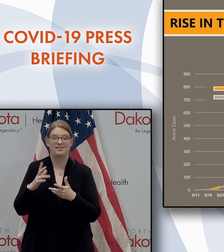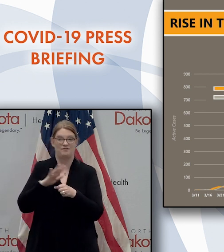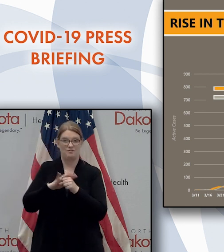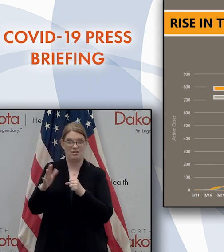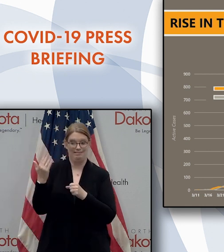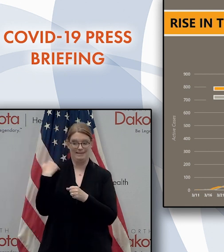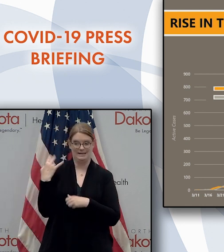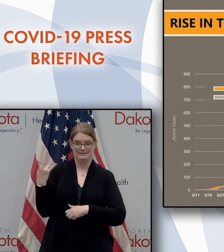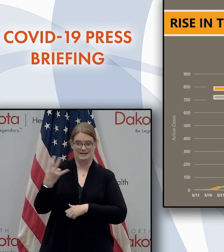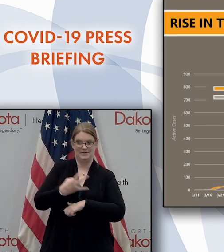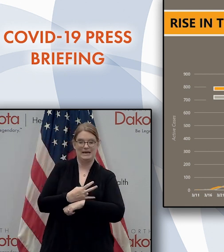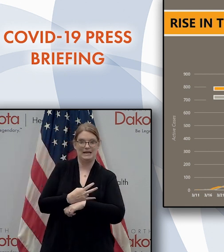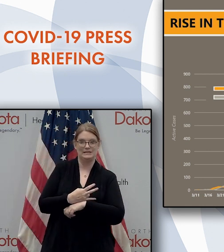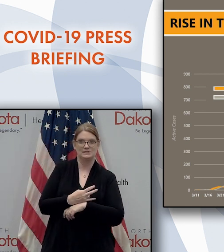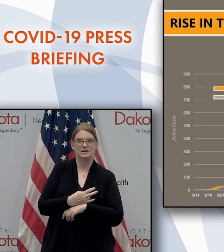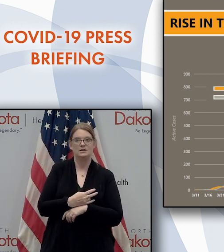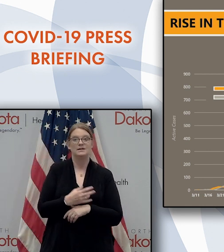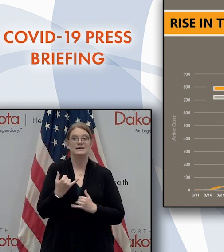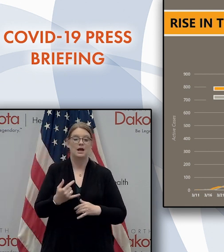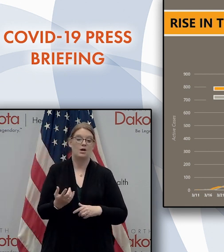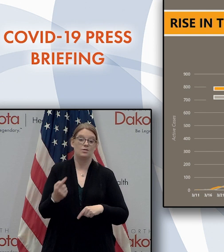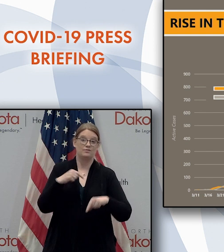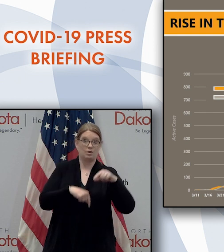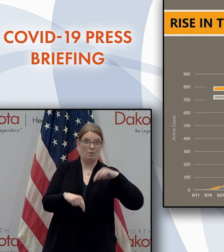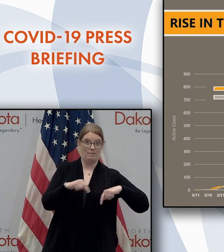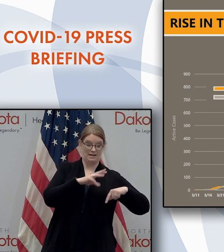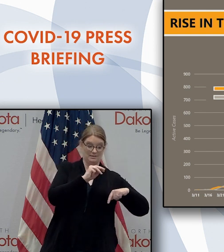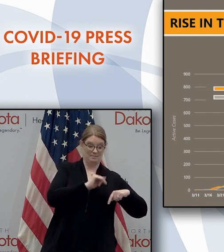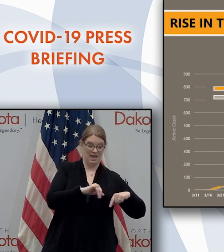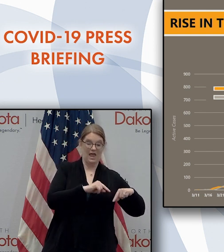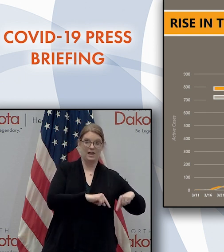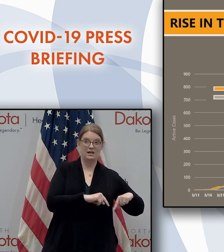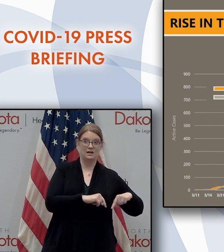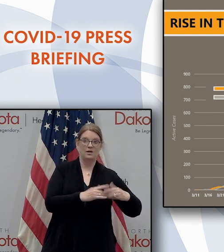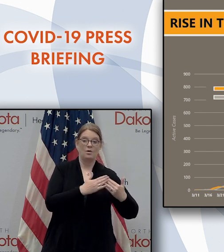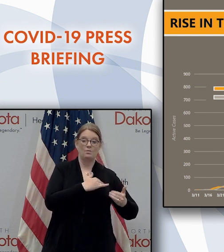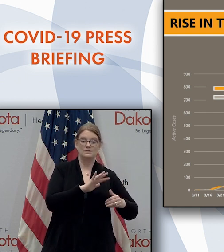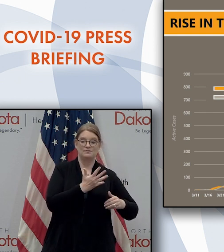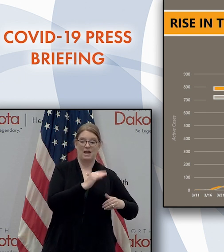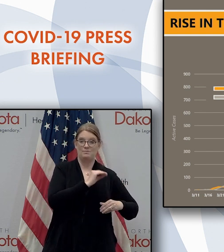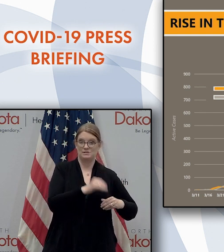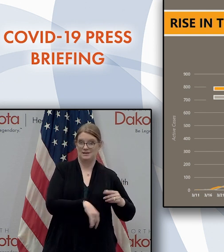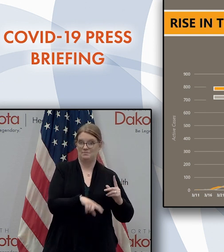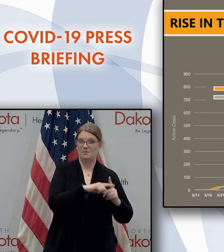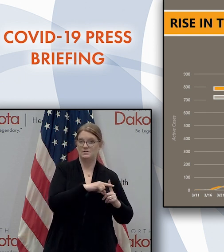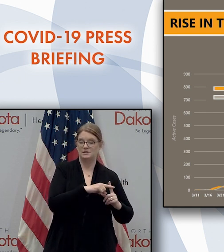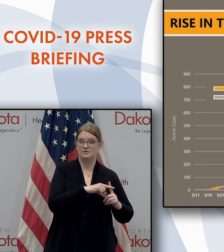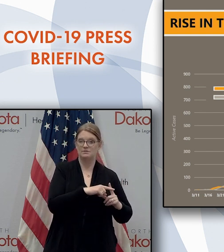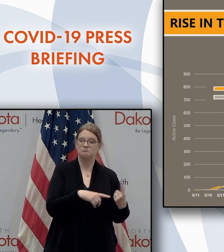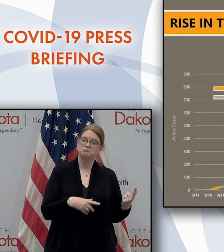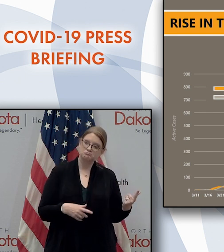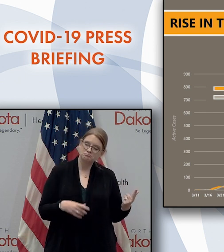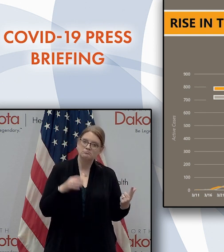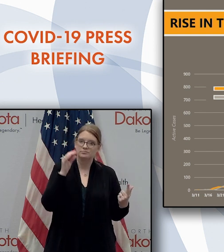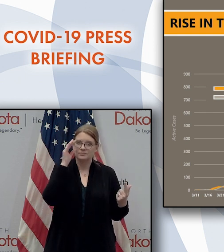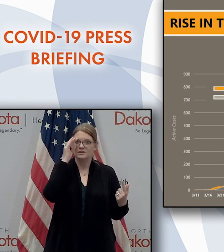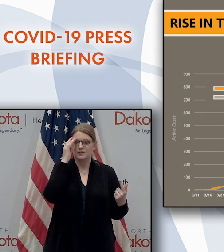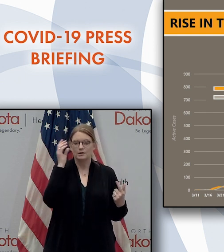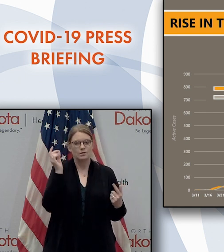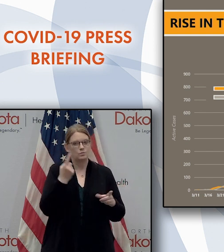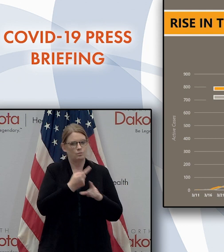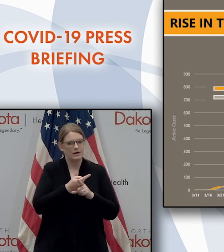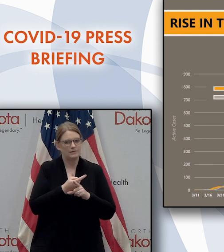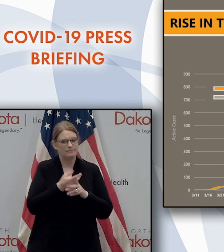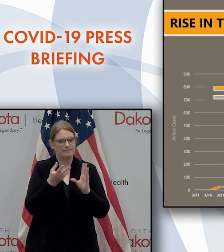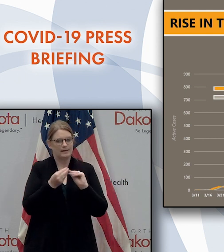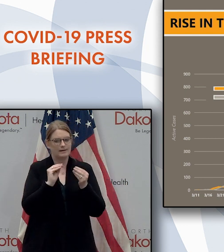days. When back in May we had those cases, we were close to 5% positive. So we feel that even though active